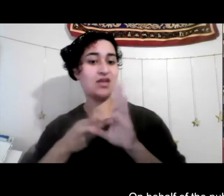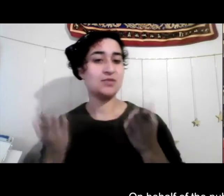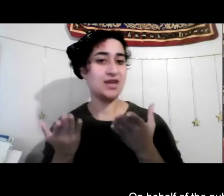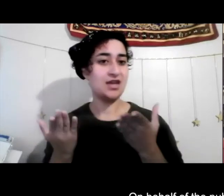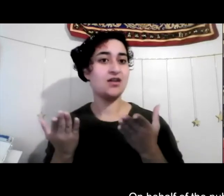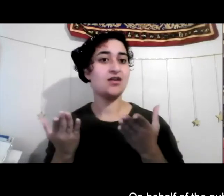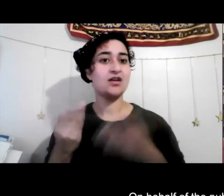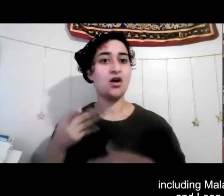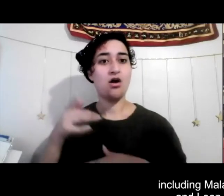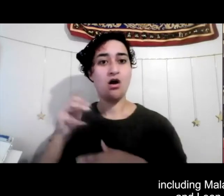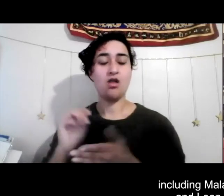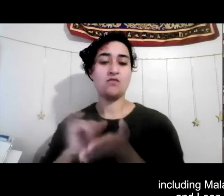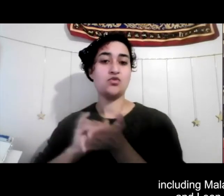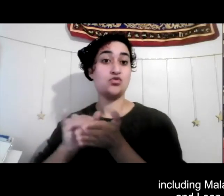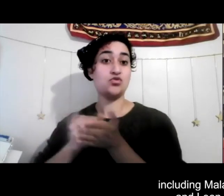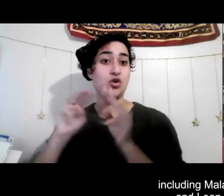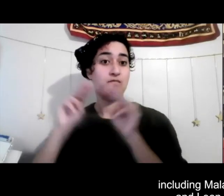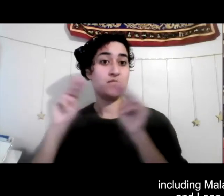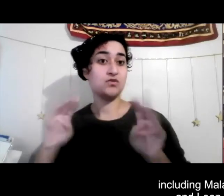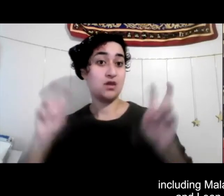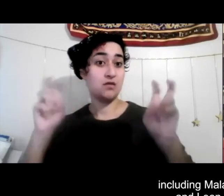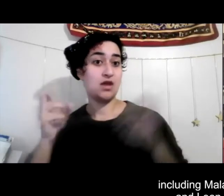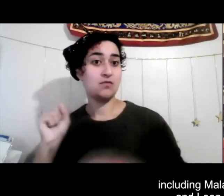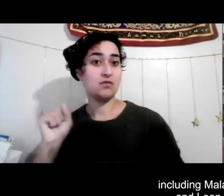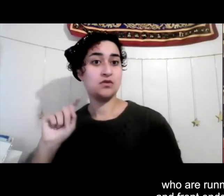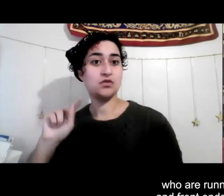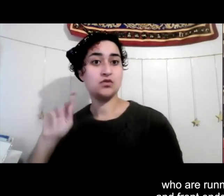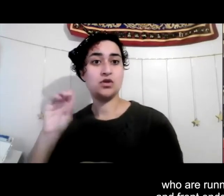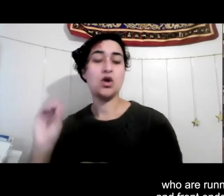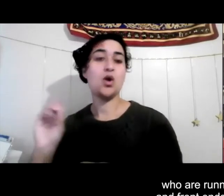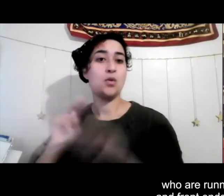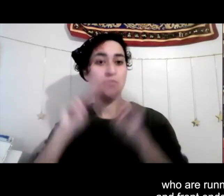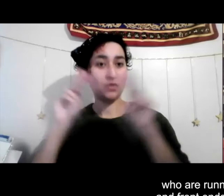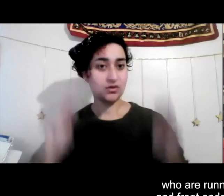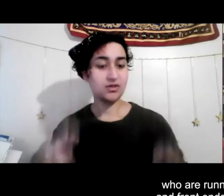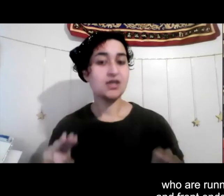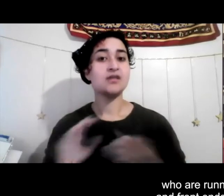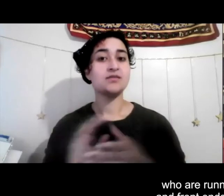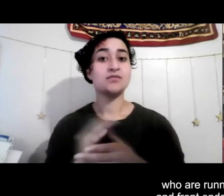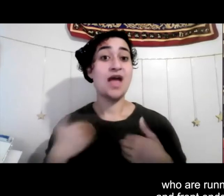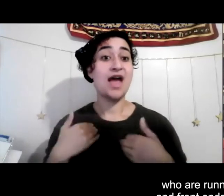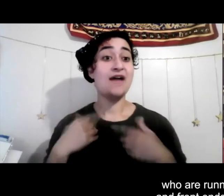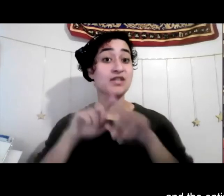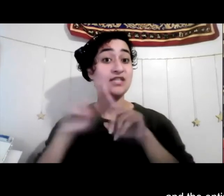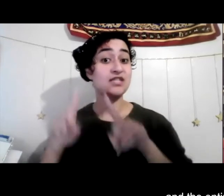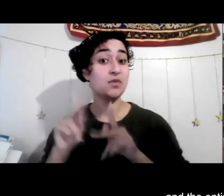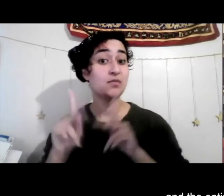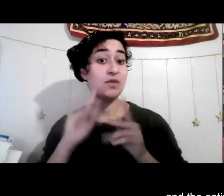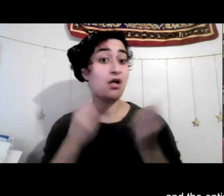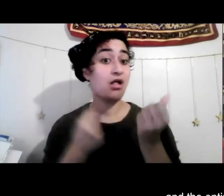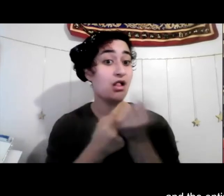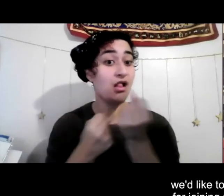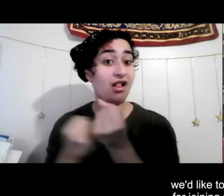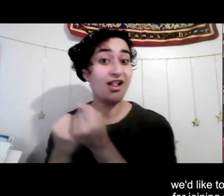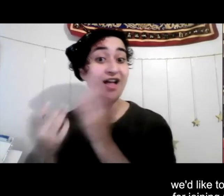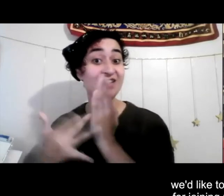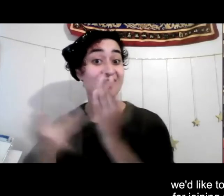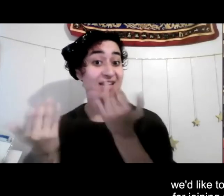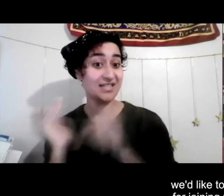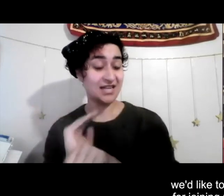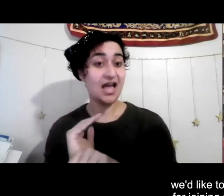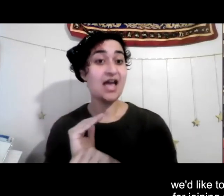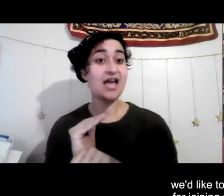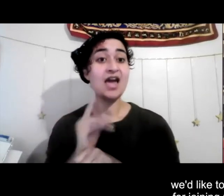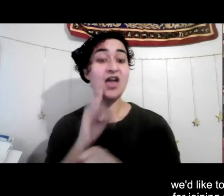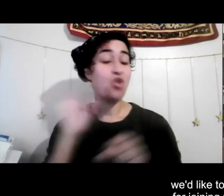of the Public Programs team, including Melania Graham and Leon Christian, who are running the back and front ends this evening, and the entire museum, we'd like to thank